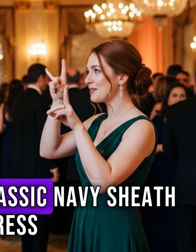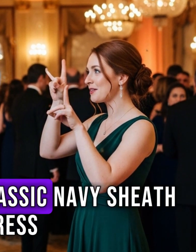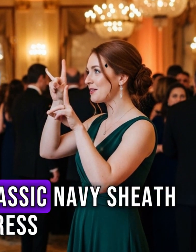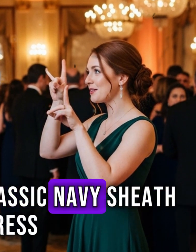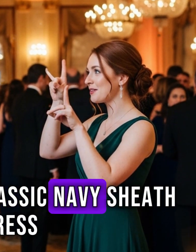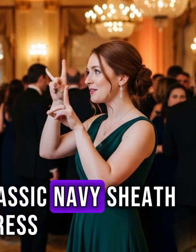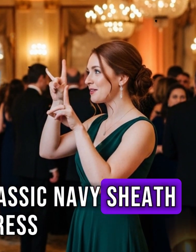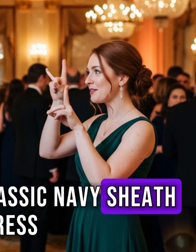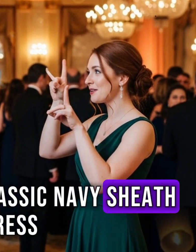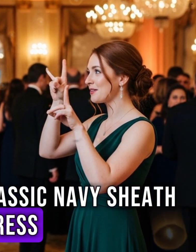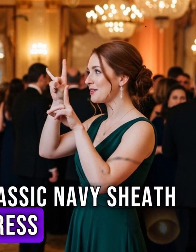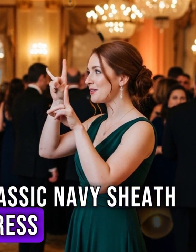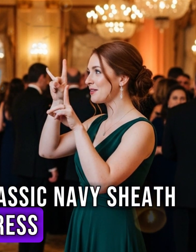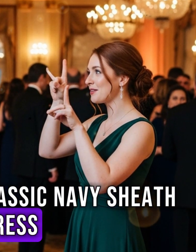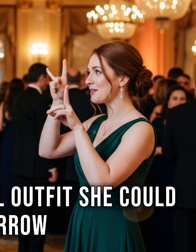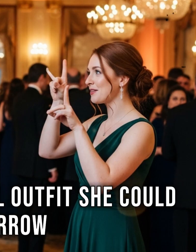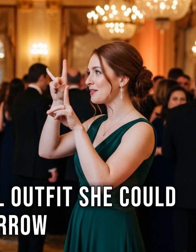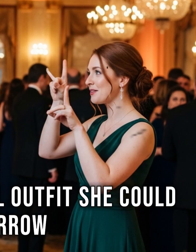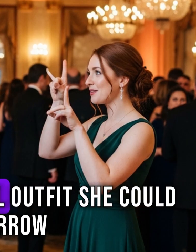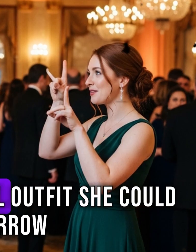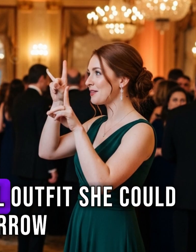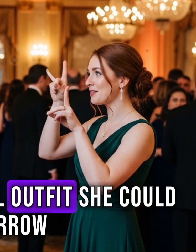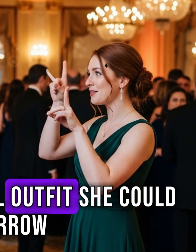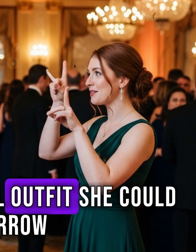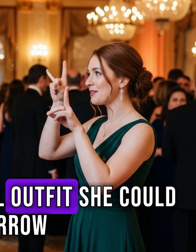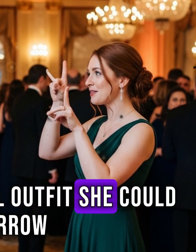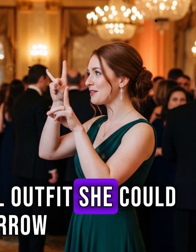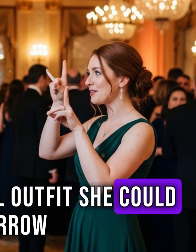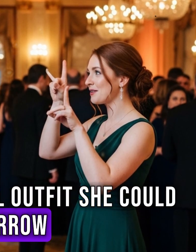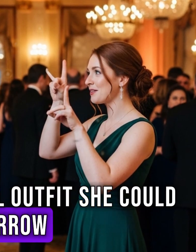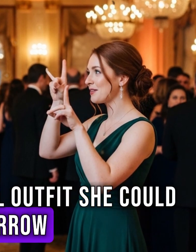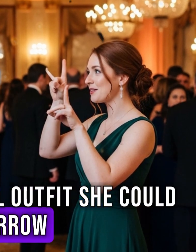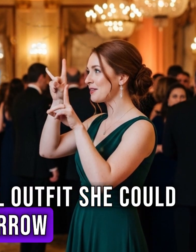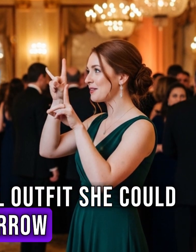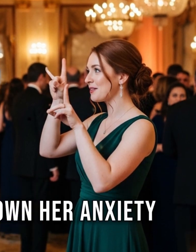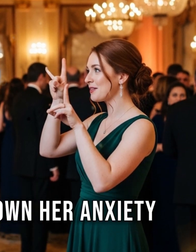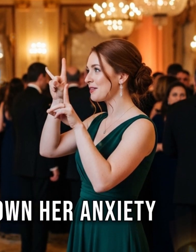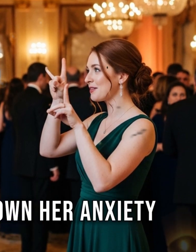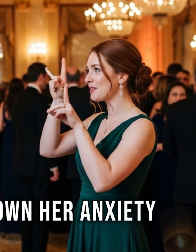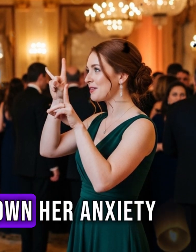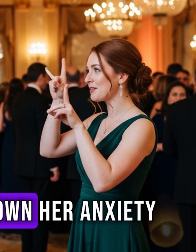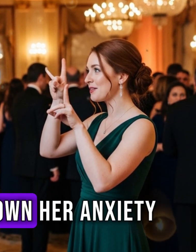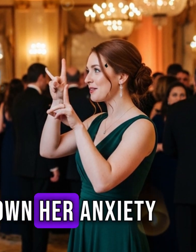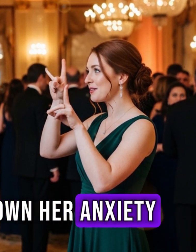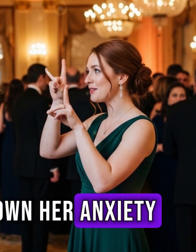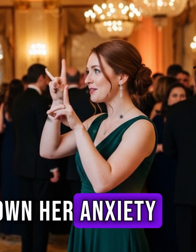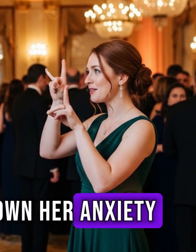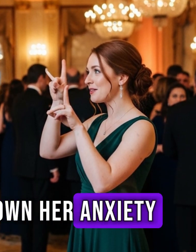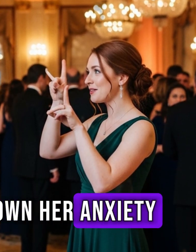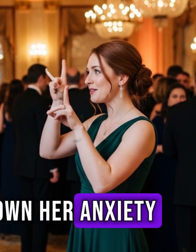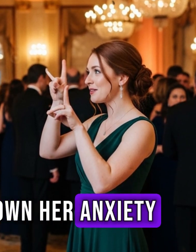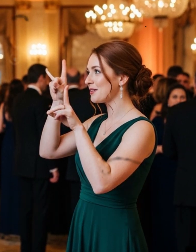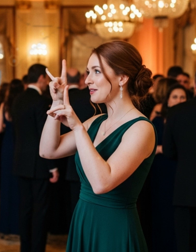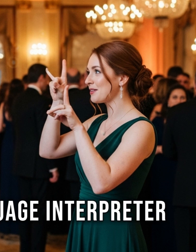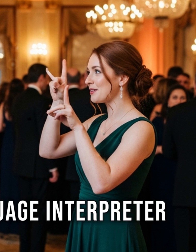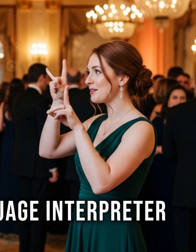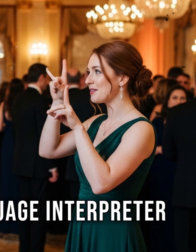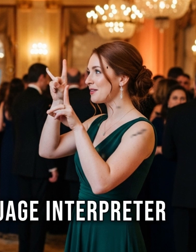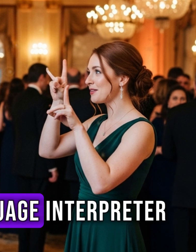classic navy sheath dress, the most formal outfit she could borrow, and fought down her anxiety. As a sign